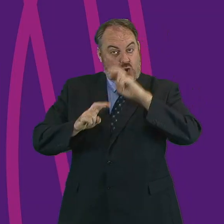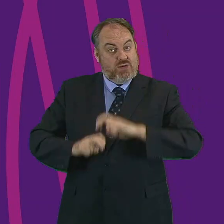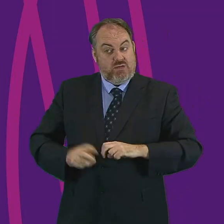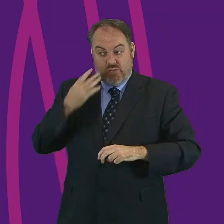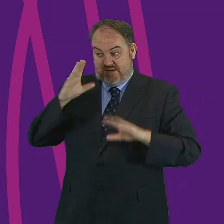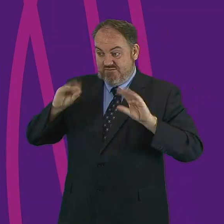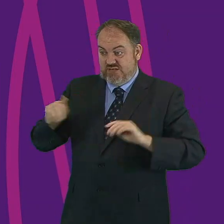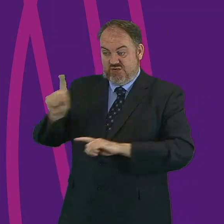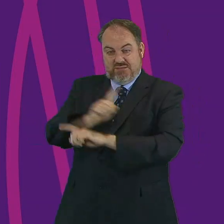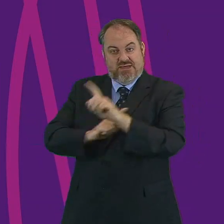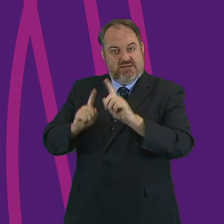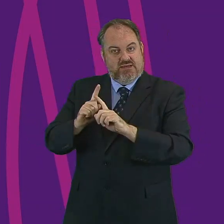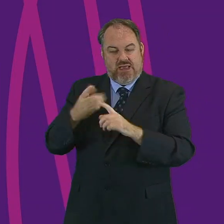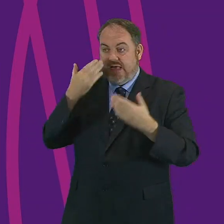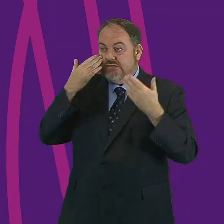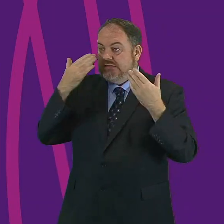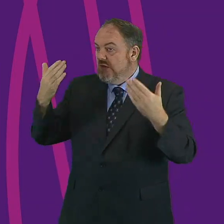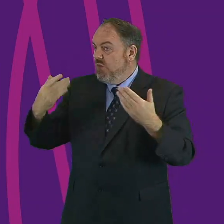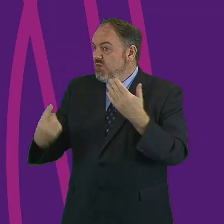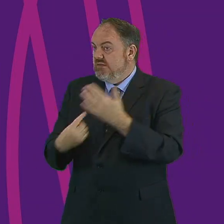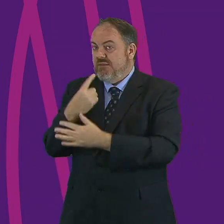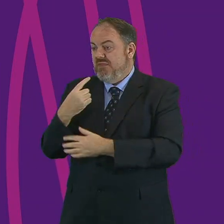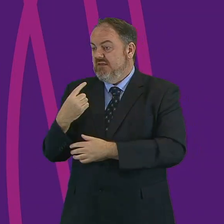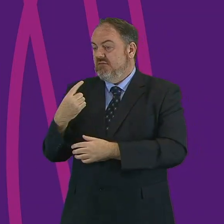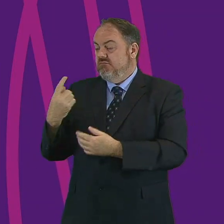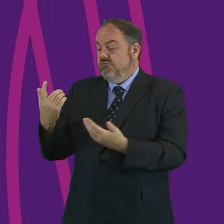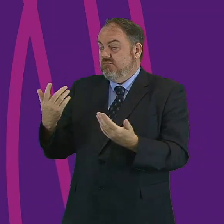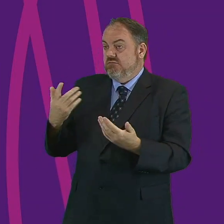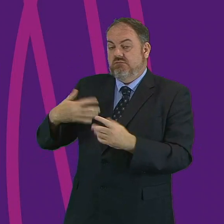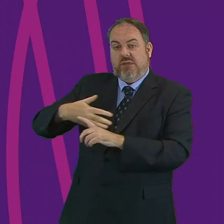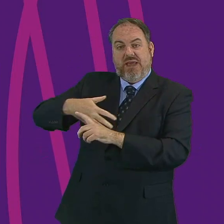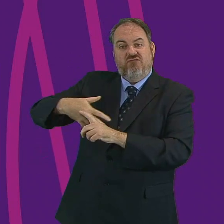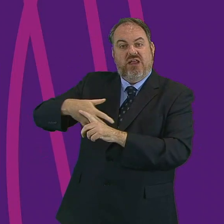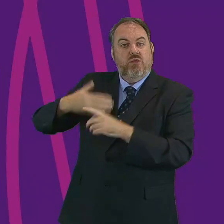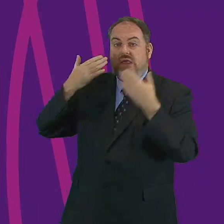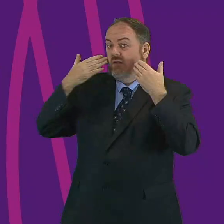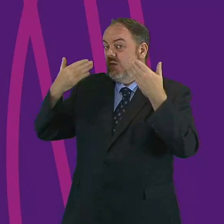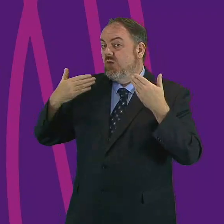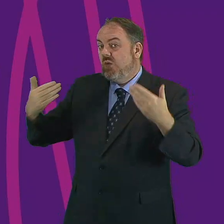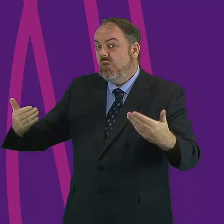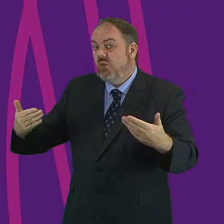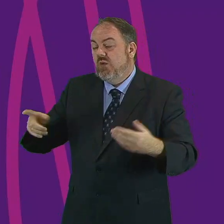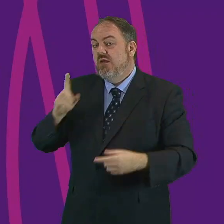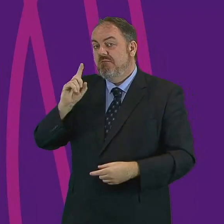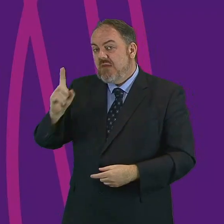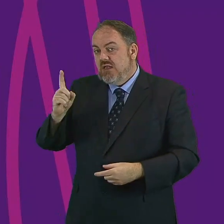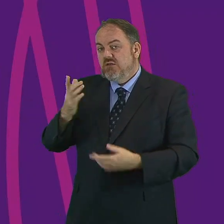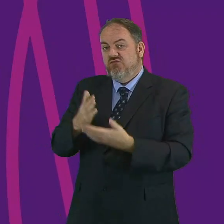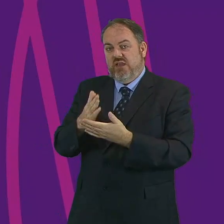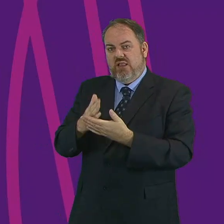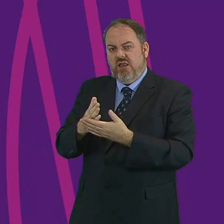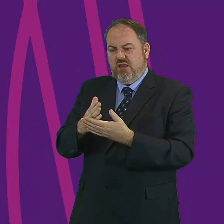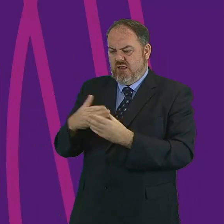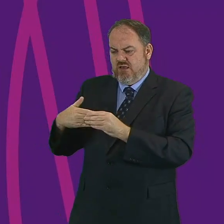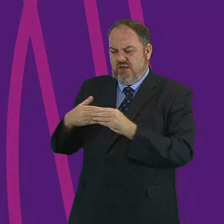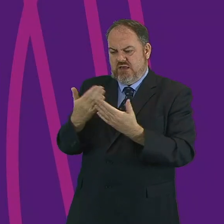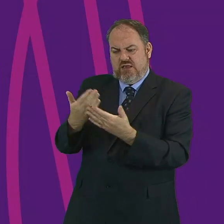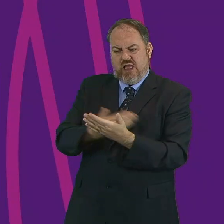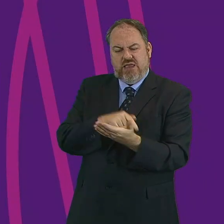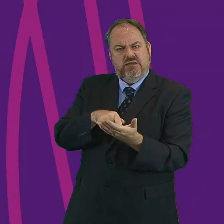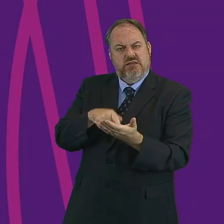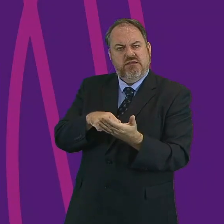chamber. I'm not familiar with the terms of the letter. I'm very clear about the guidance, and of course the guidance in Greater Glasgow and Clyde, with the exception